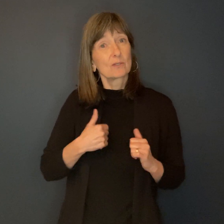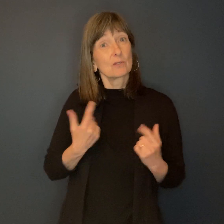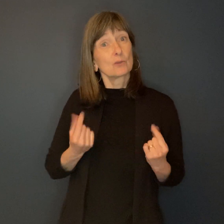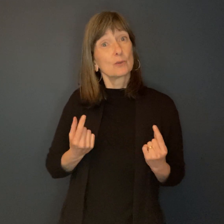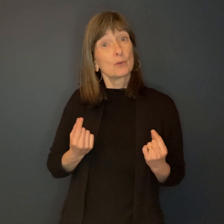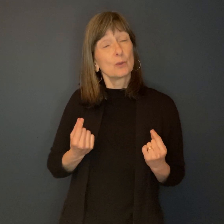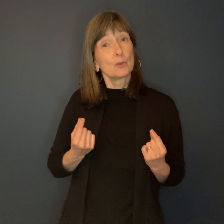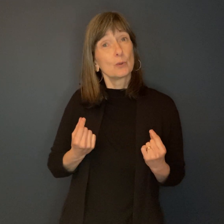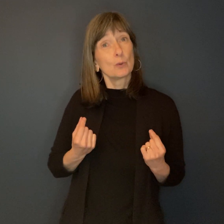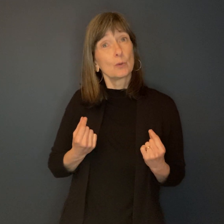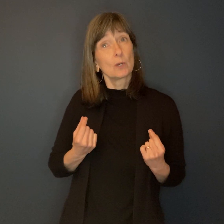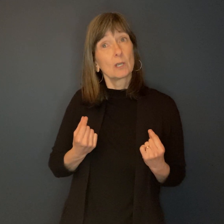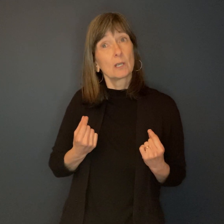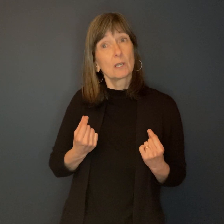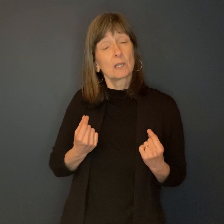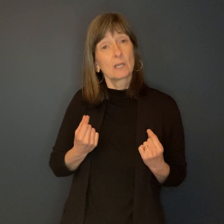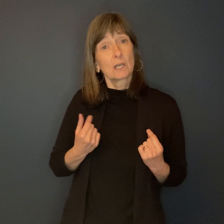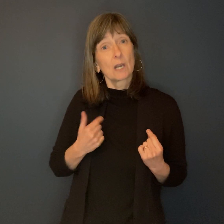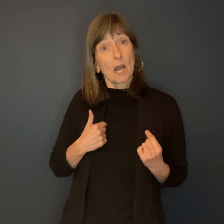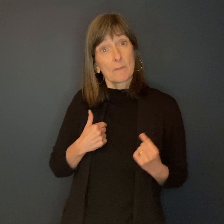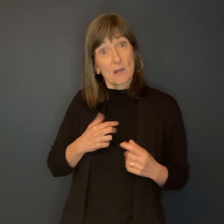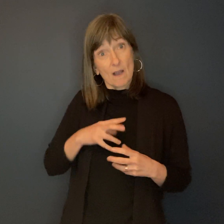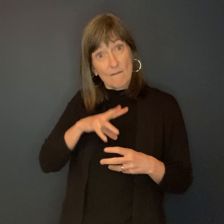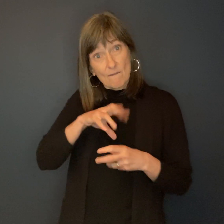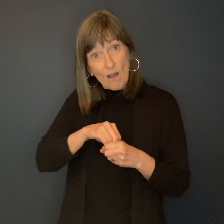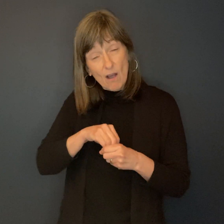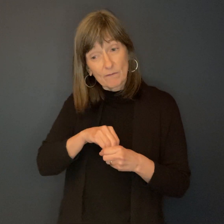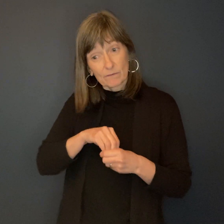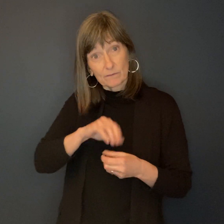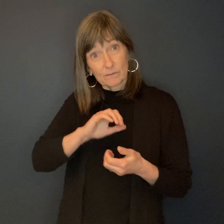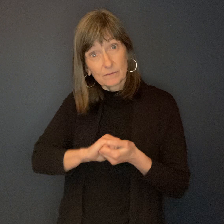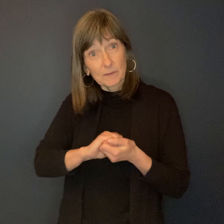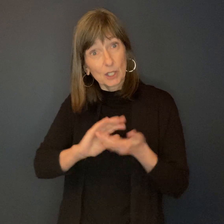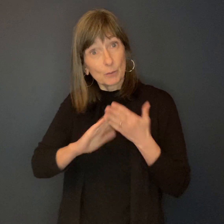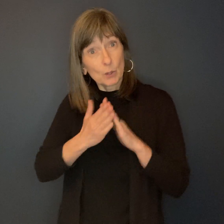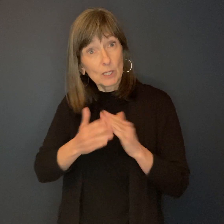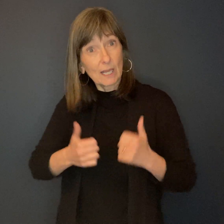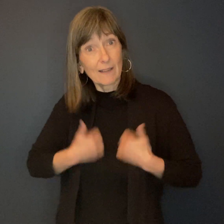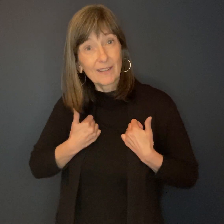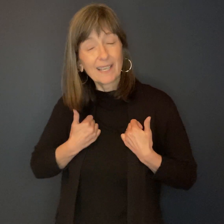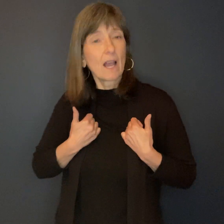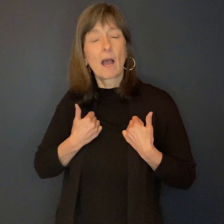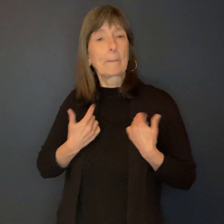not necessarily working with community living. So I spent a lot of time working with